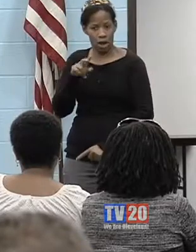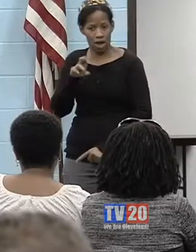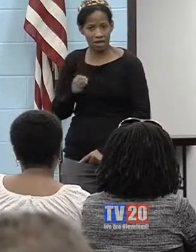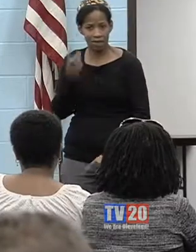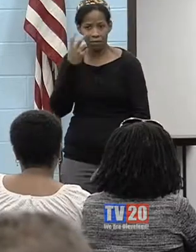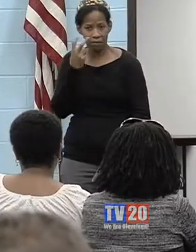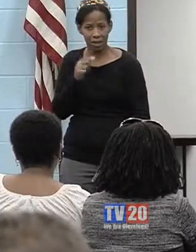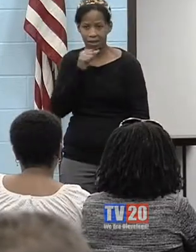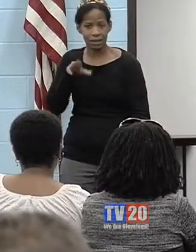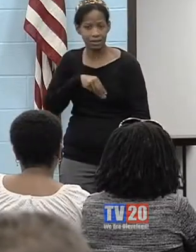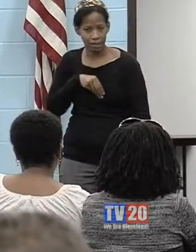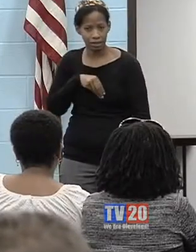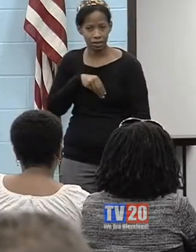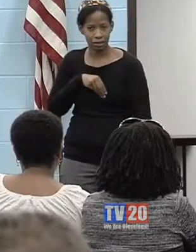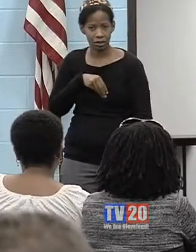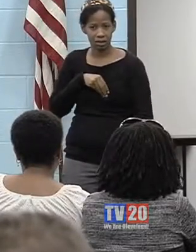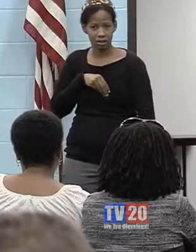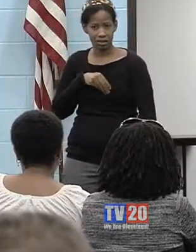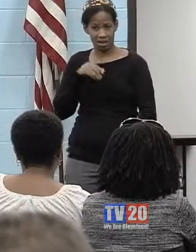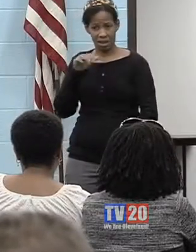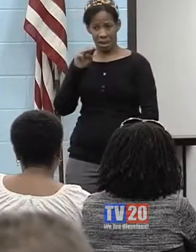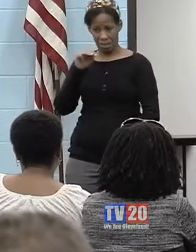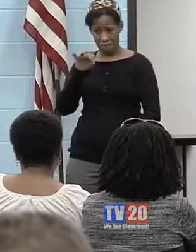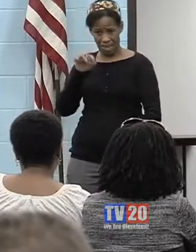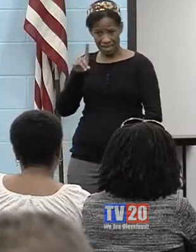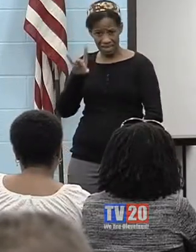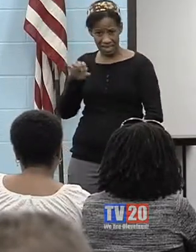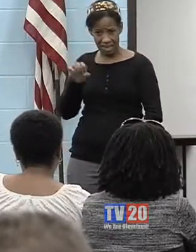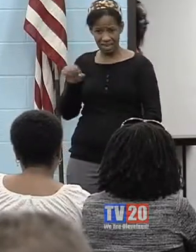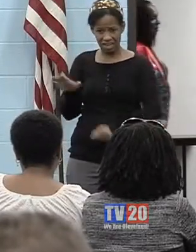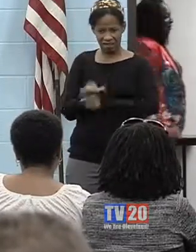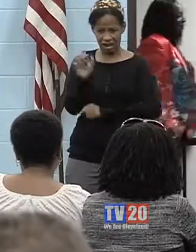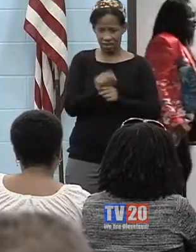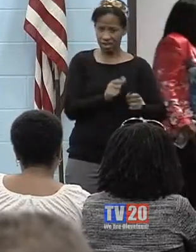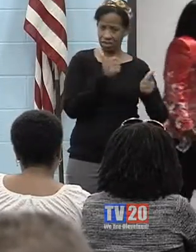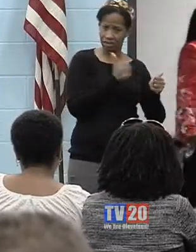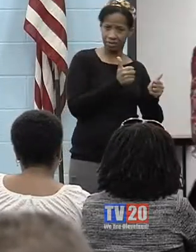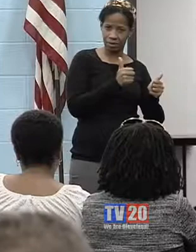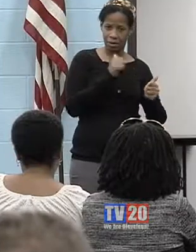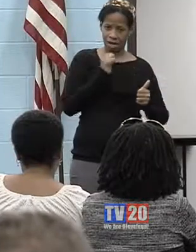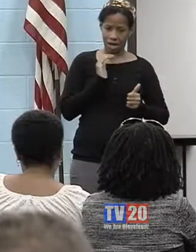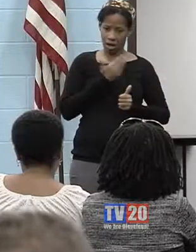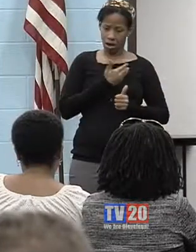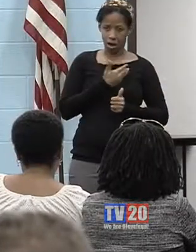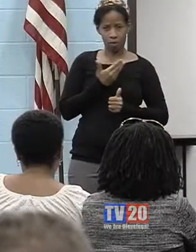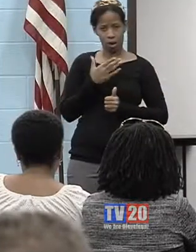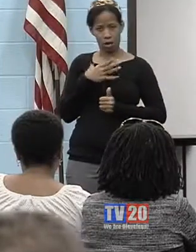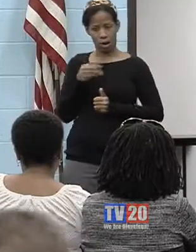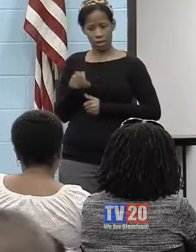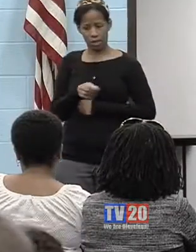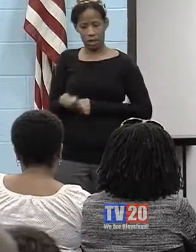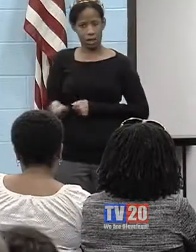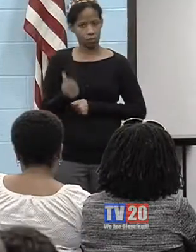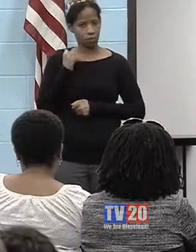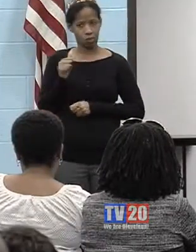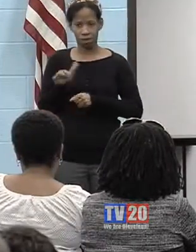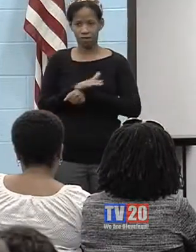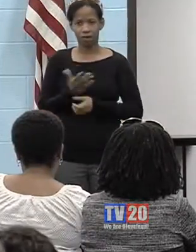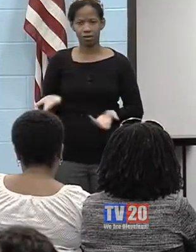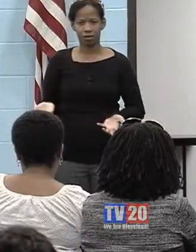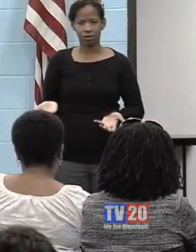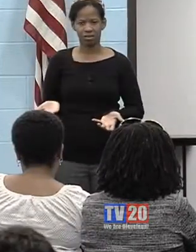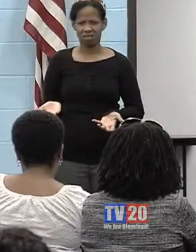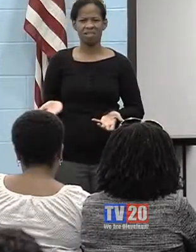the blind. It is expressly prohibited at the federal level and in all 50